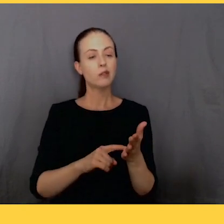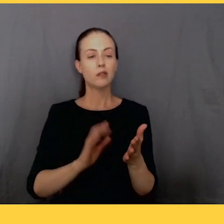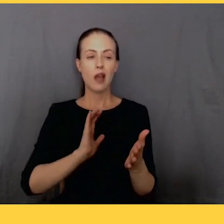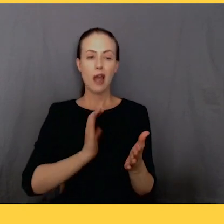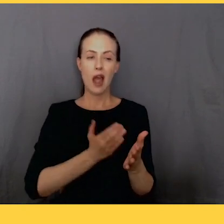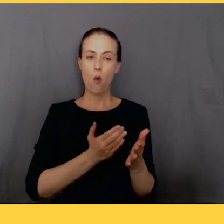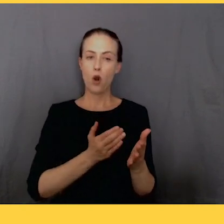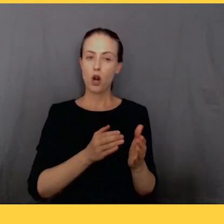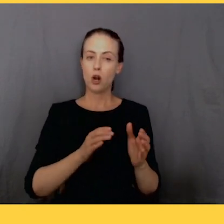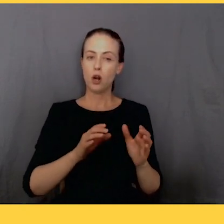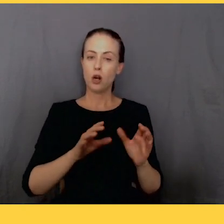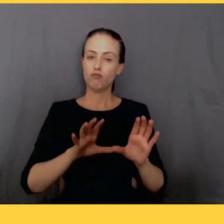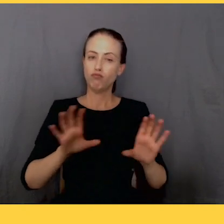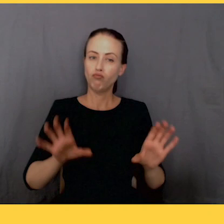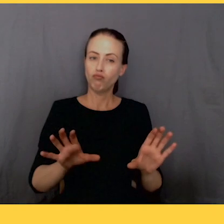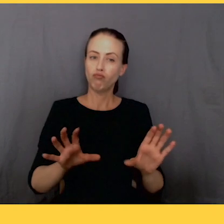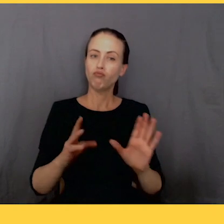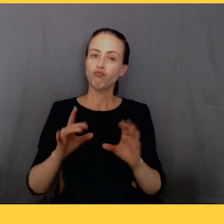mitigation activities.